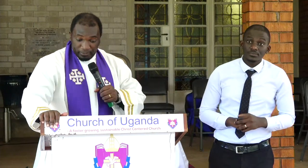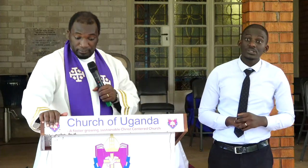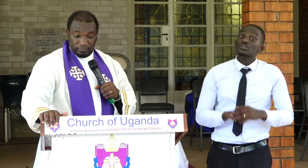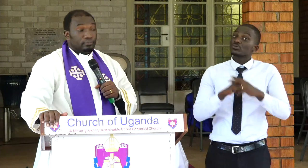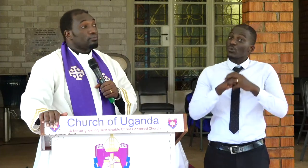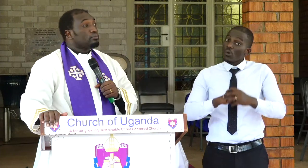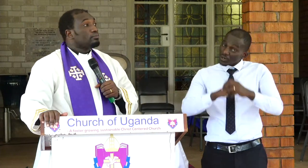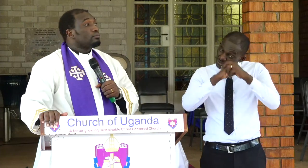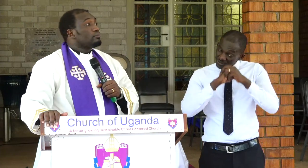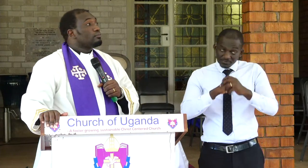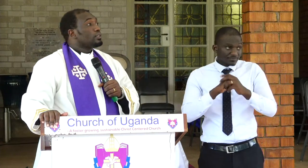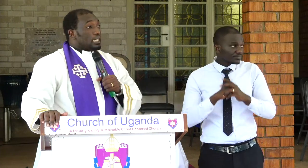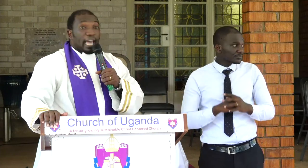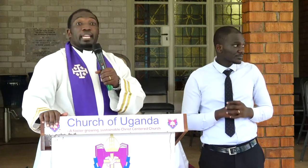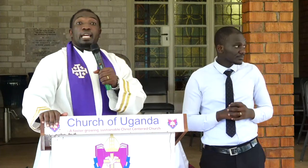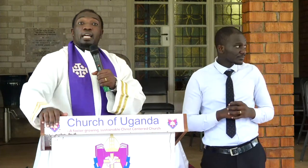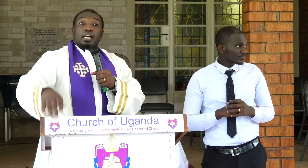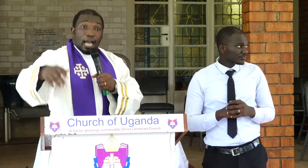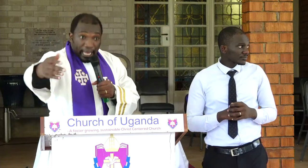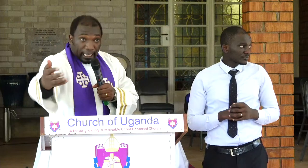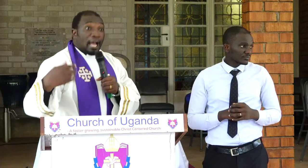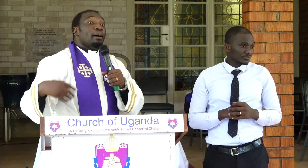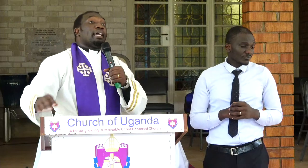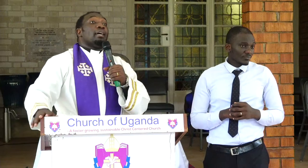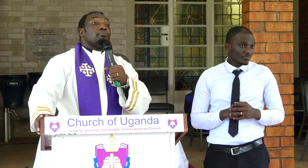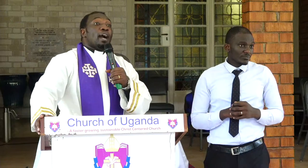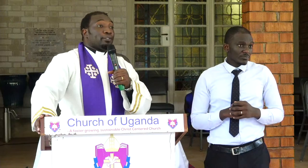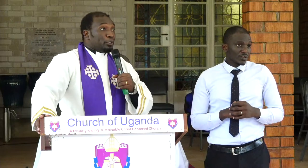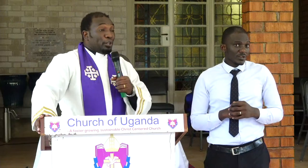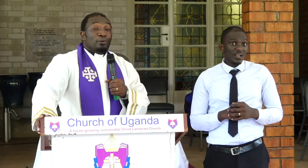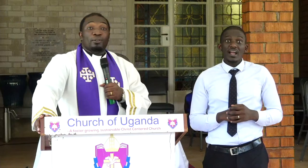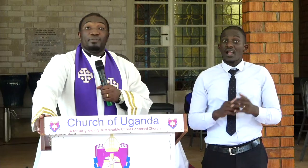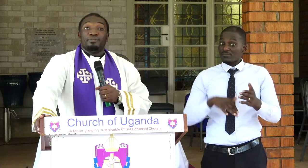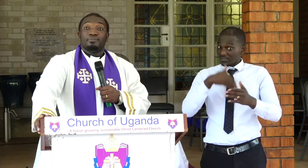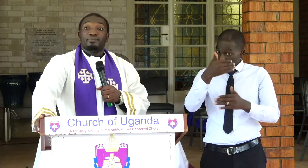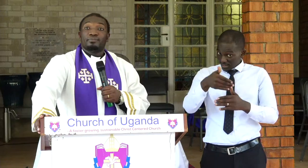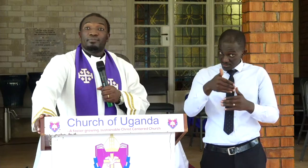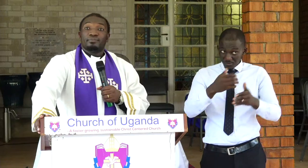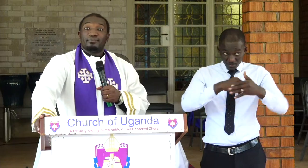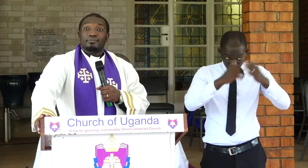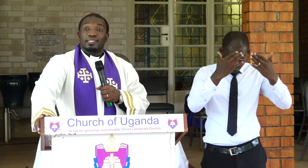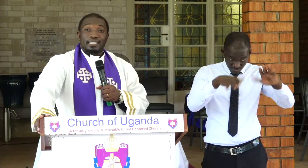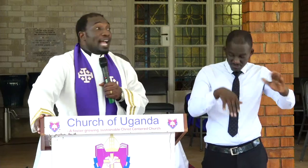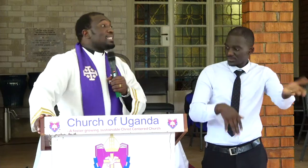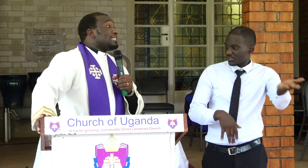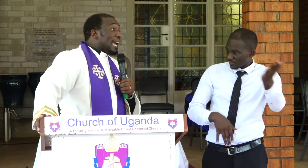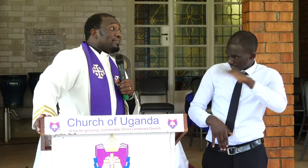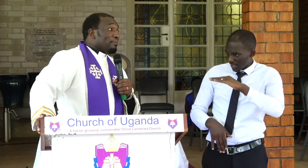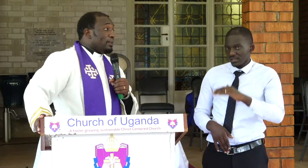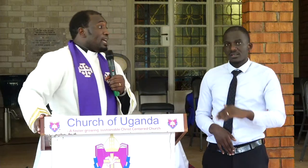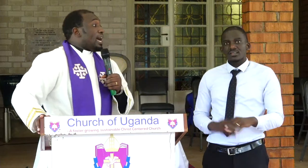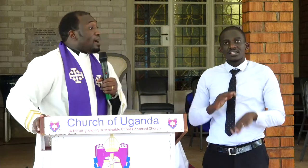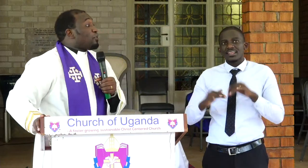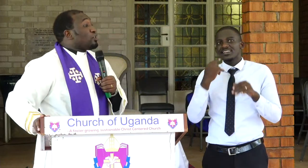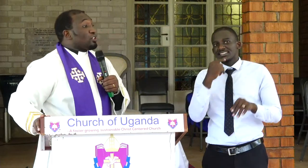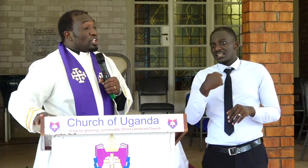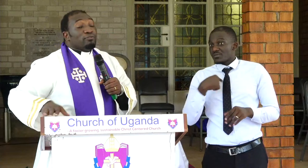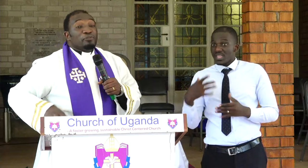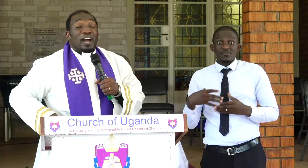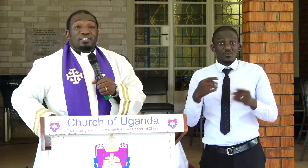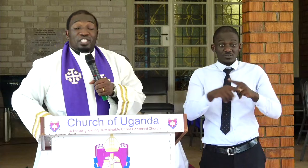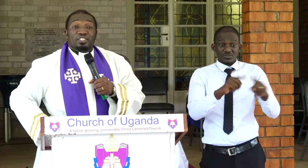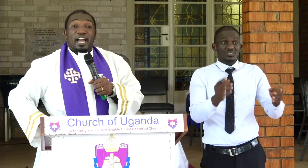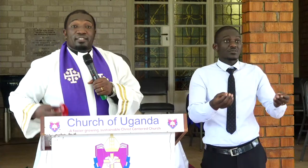worship. And then I come again back to you. He doesn't tell them, I have gone